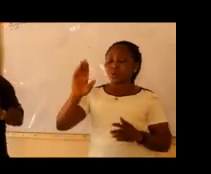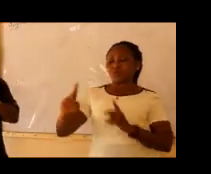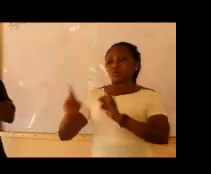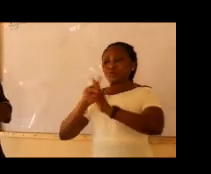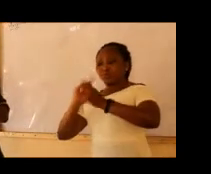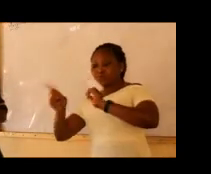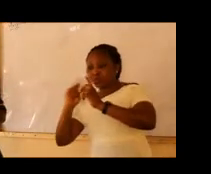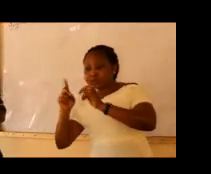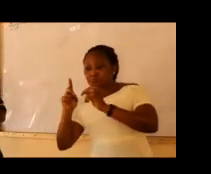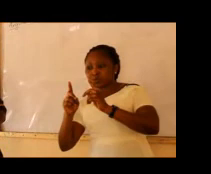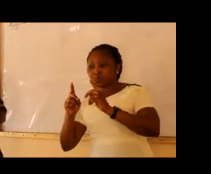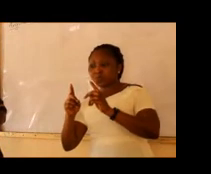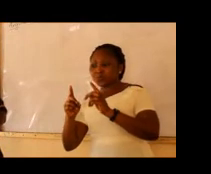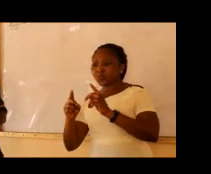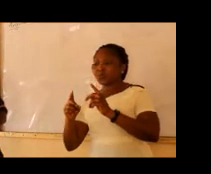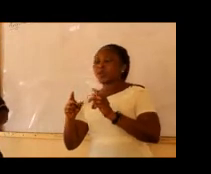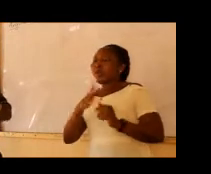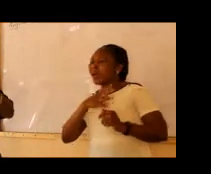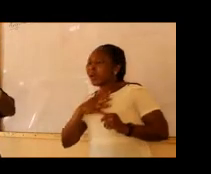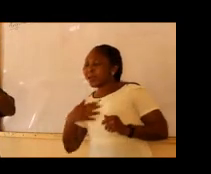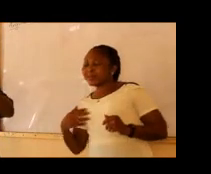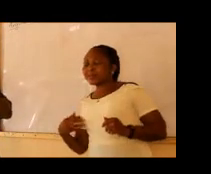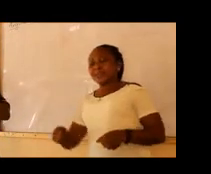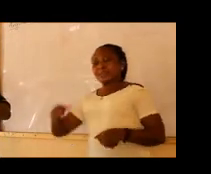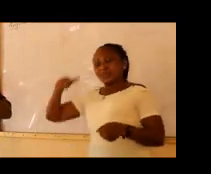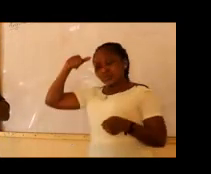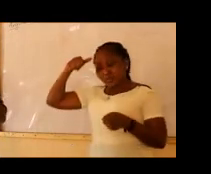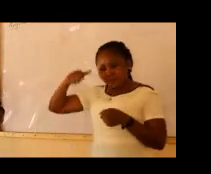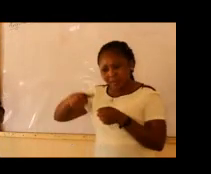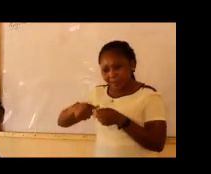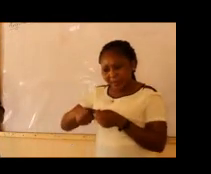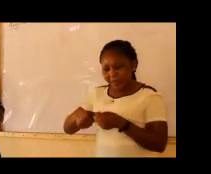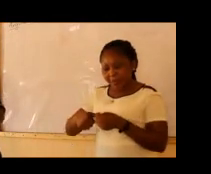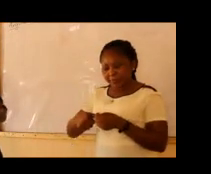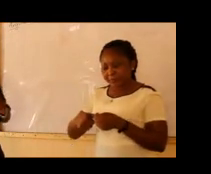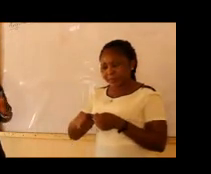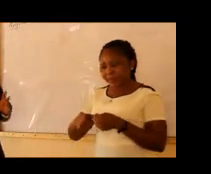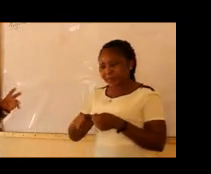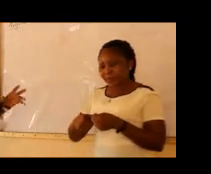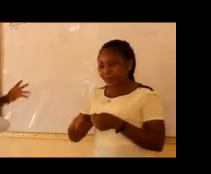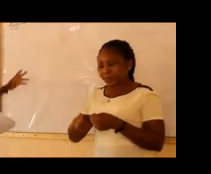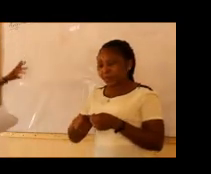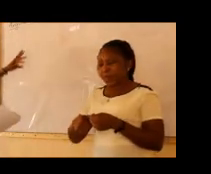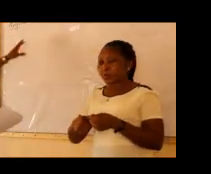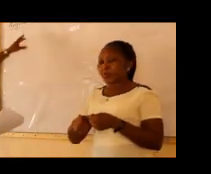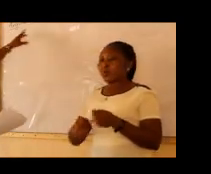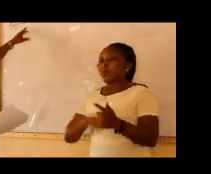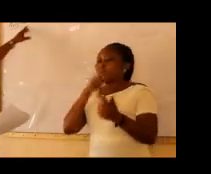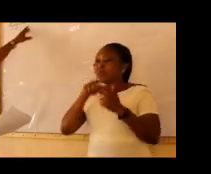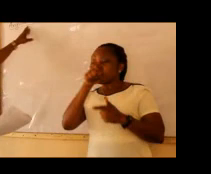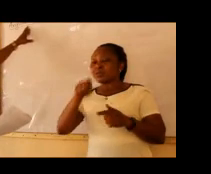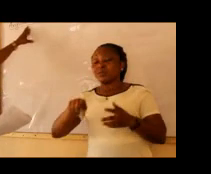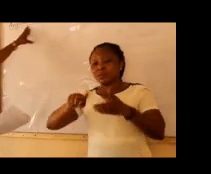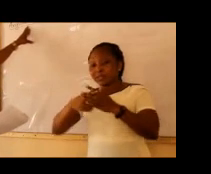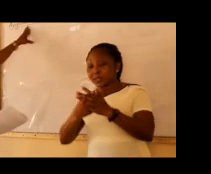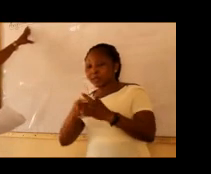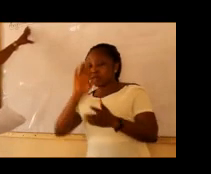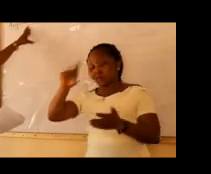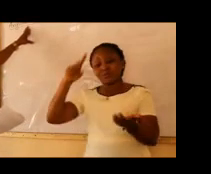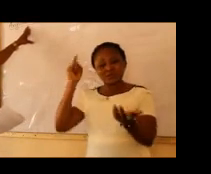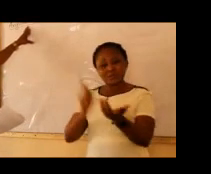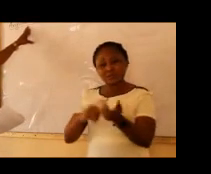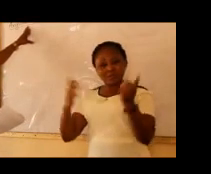and remember your argument. This is a form of debate.